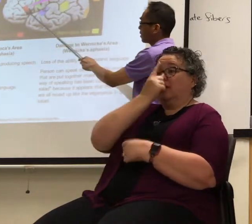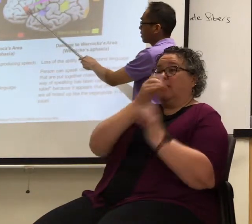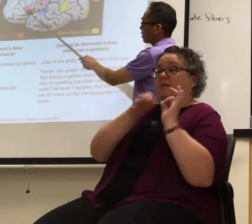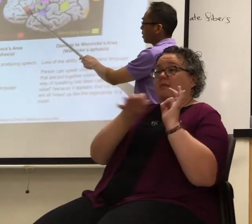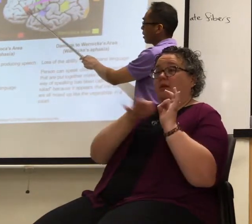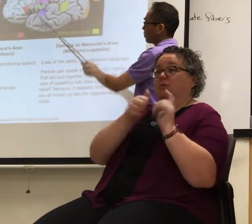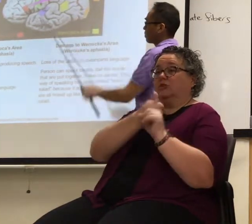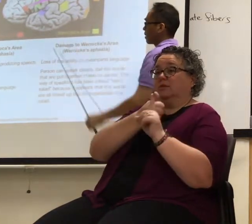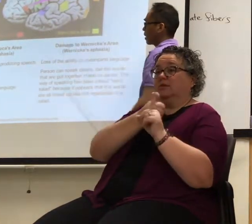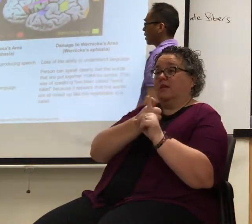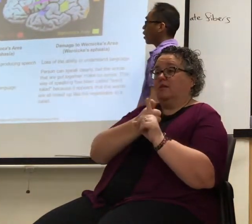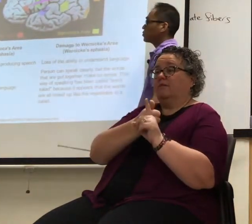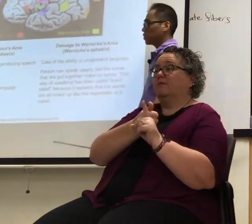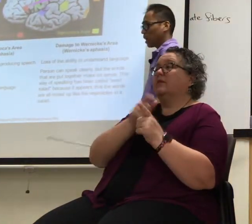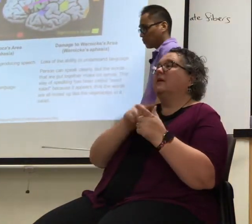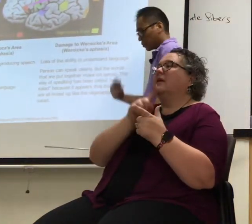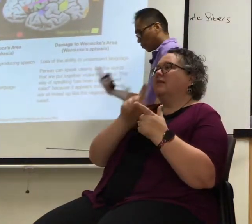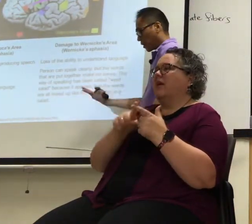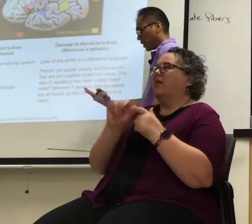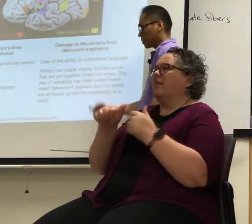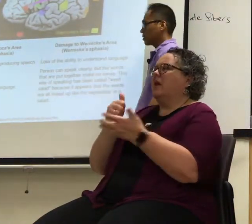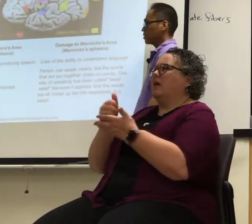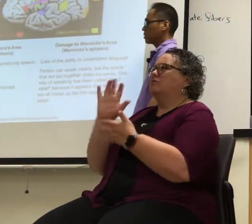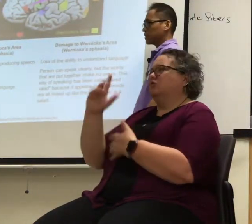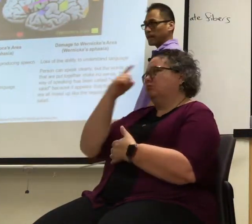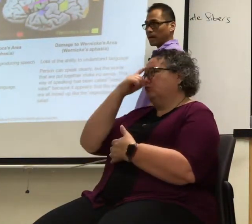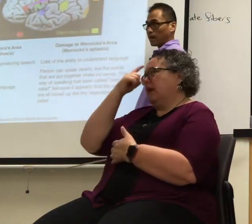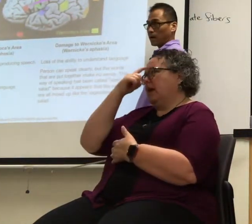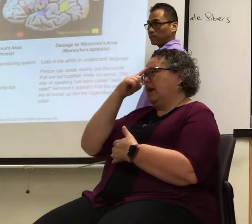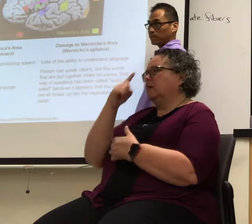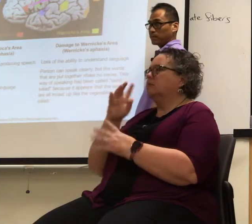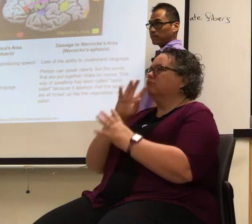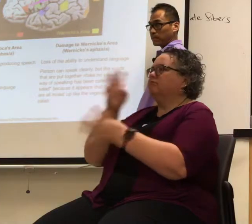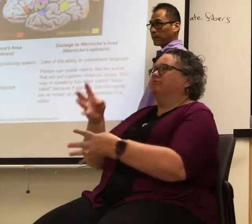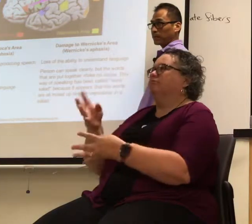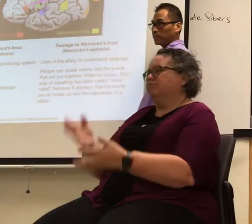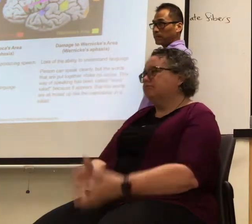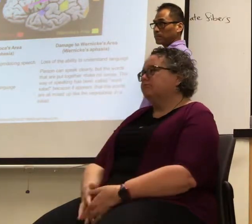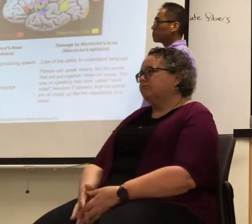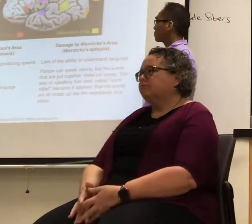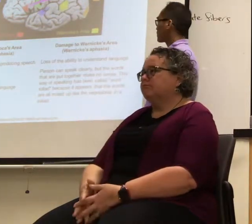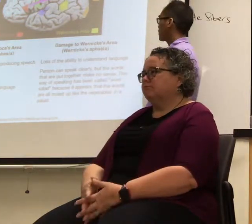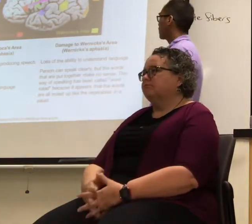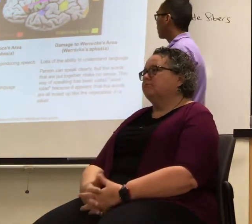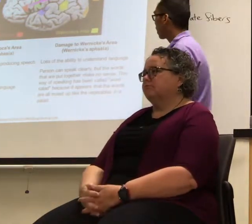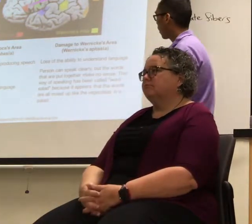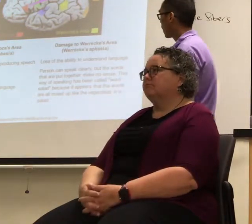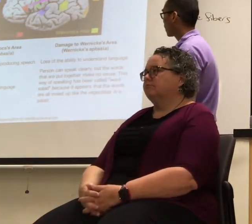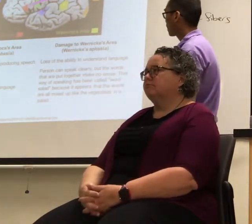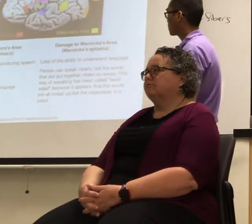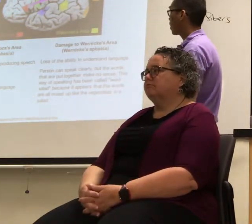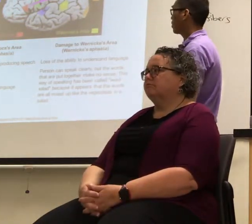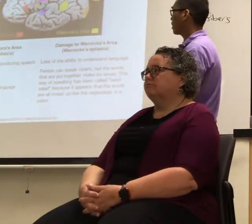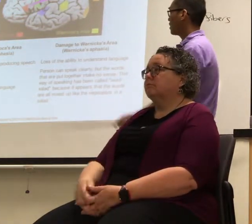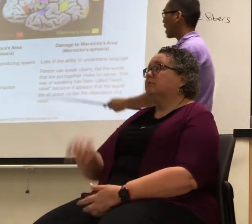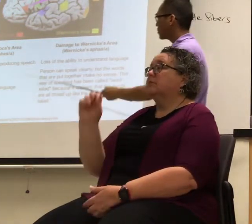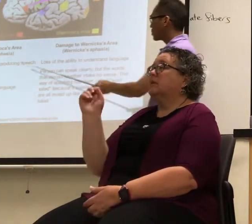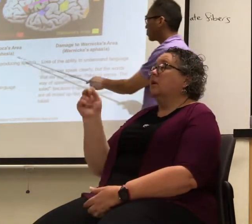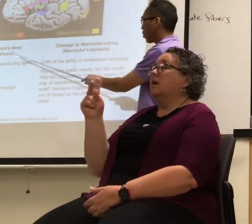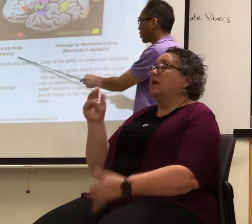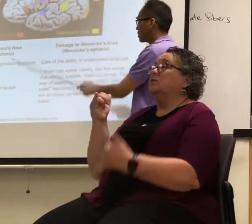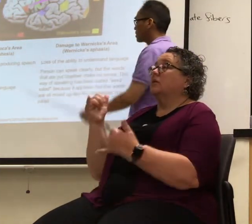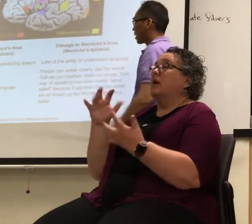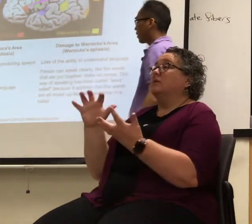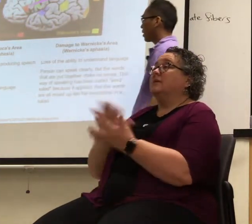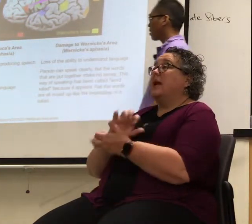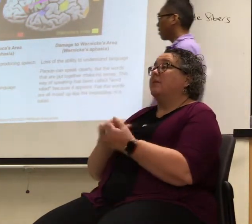can, it helps your brain say it out loud. Okay. All right. So damage